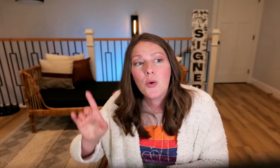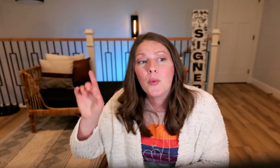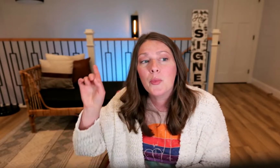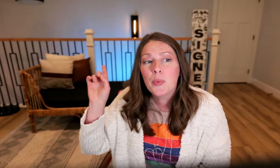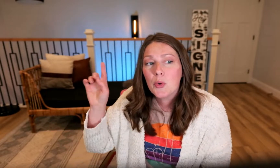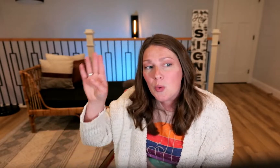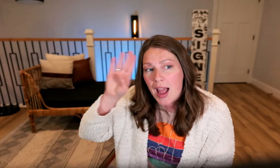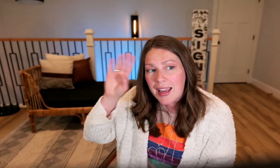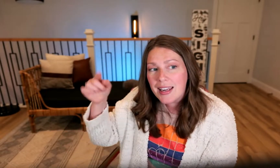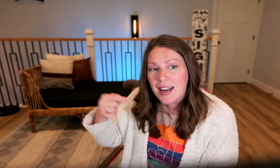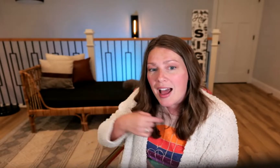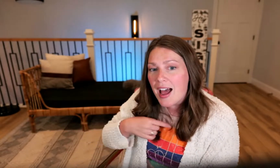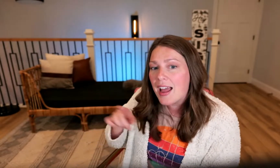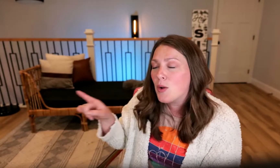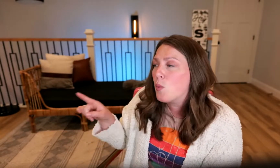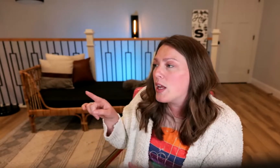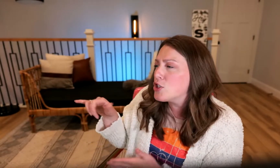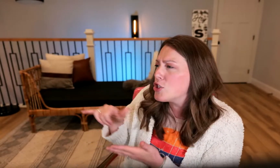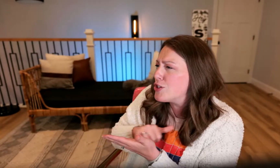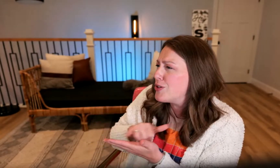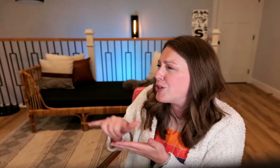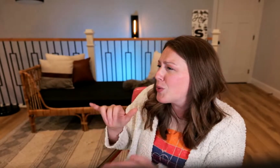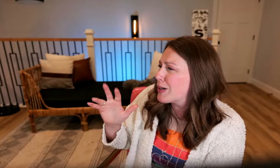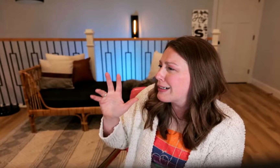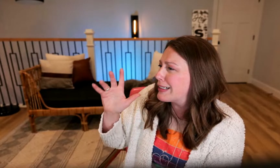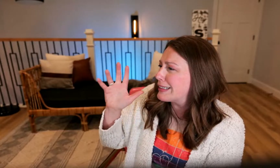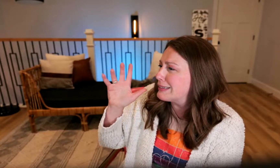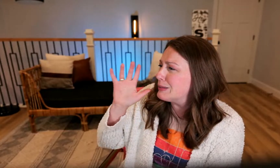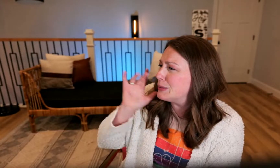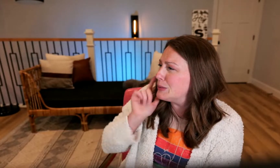So Brian and I went to New York,